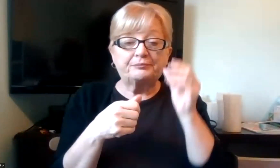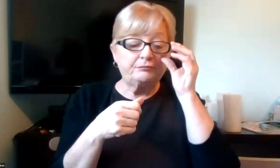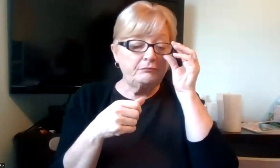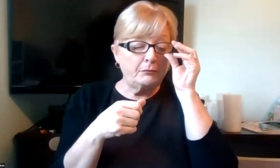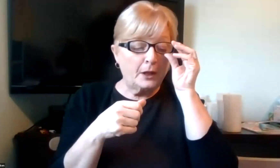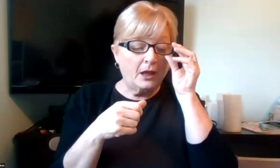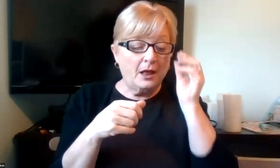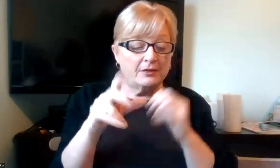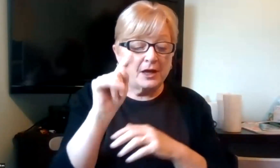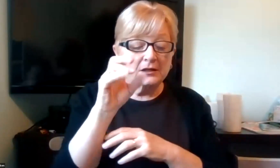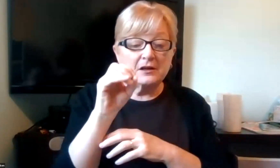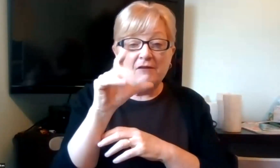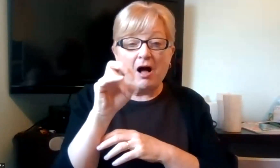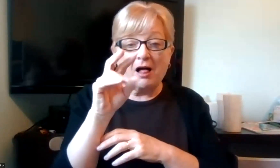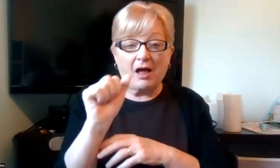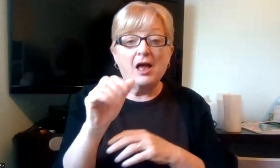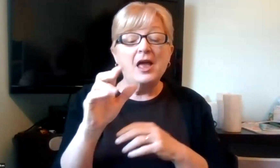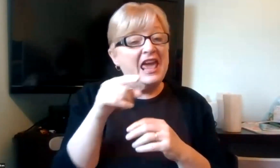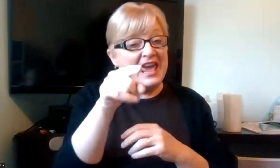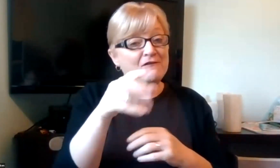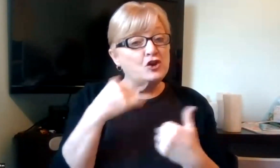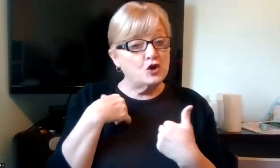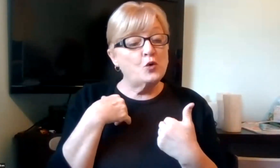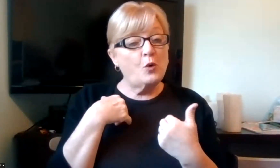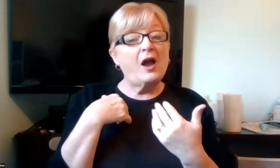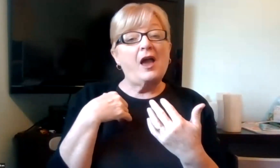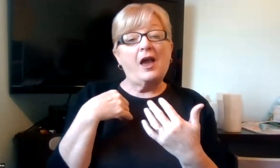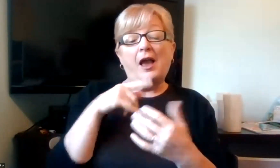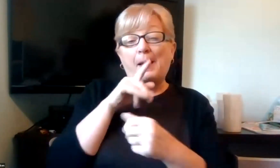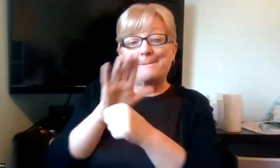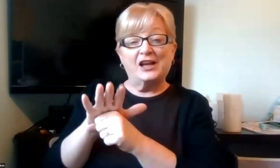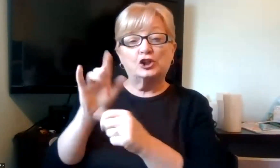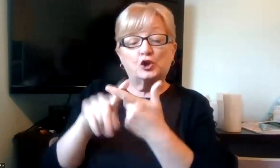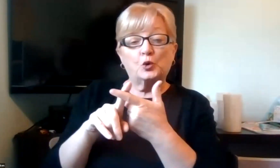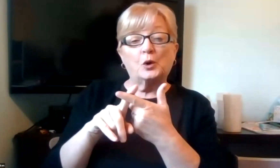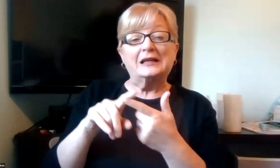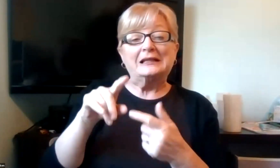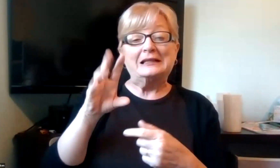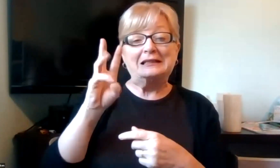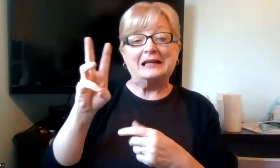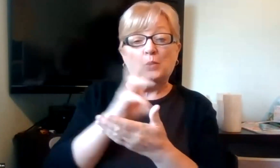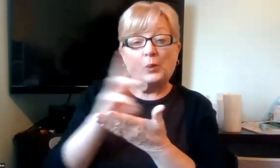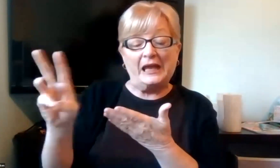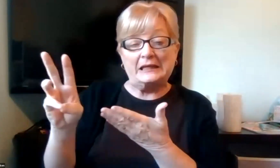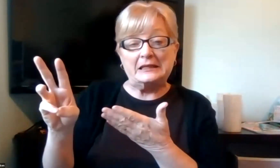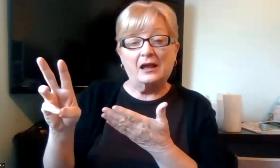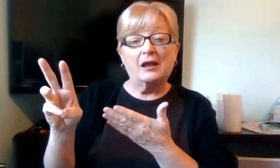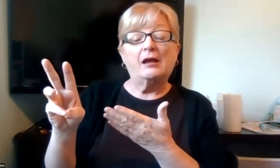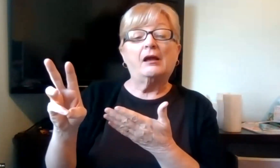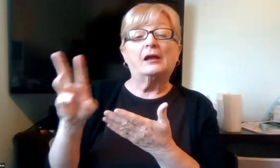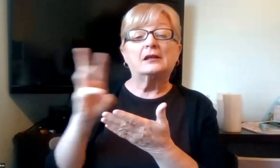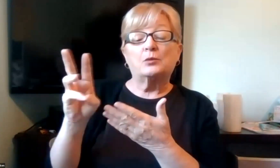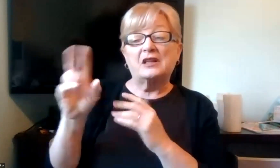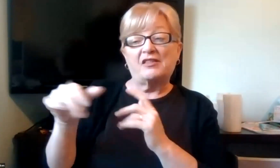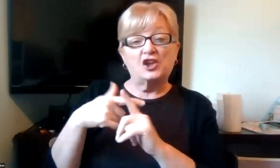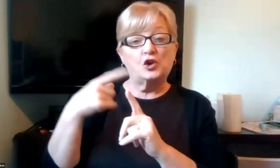subscription service and you commit to 6 weeks of meals within a 6-month period, you can get the oven for as